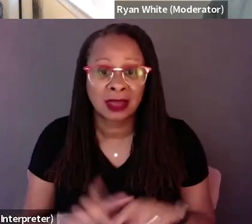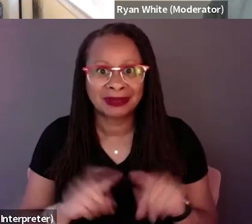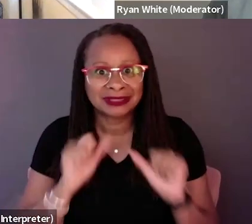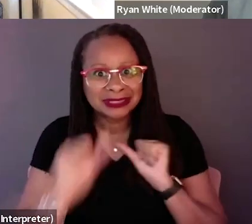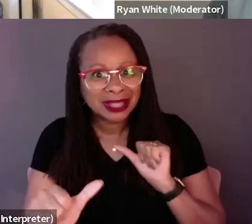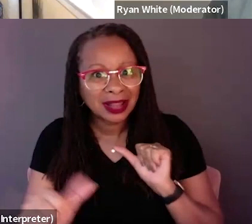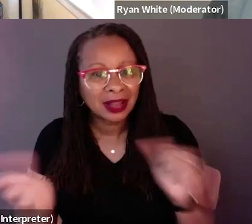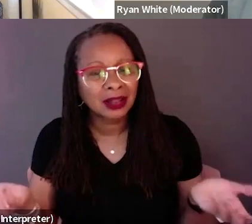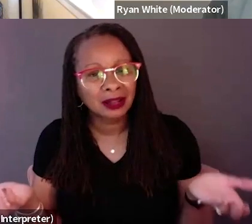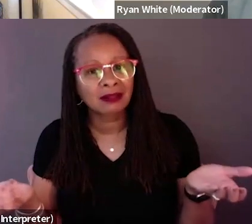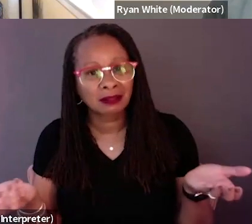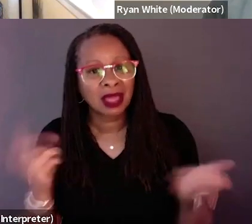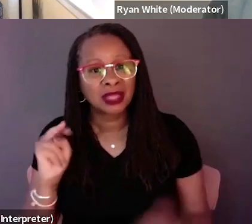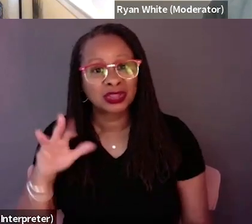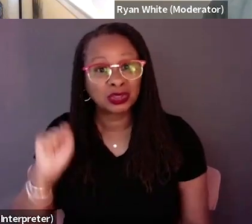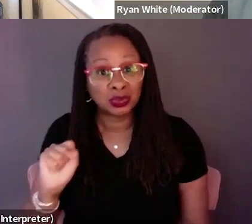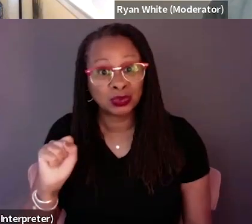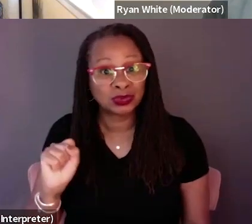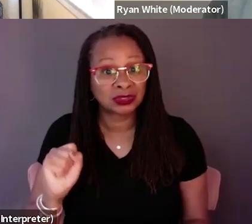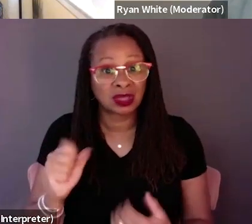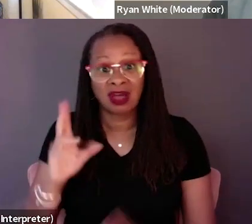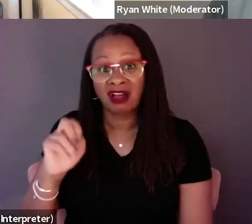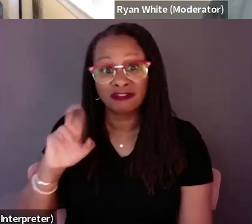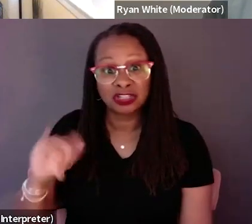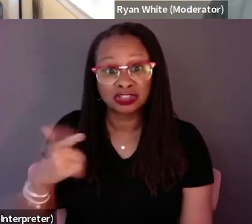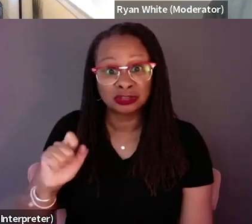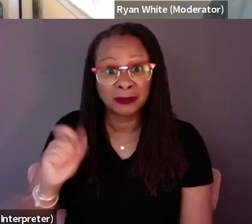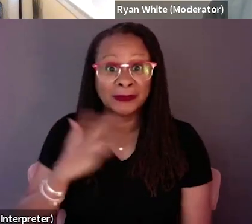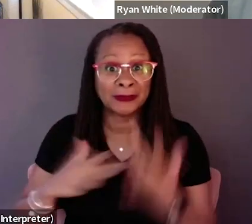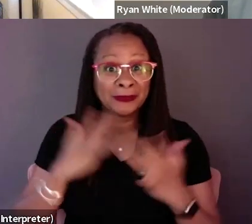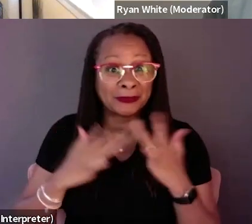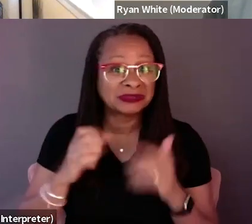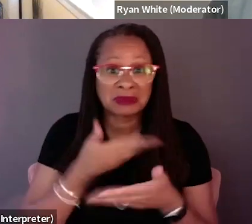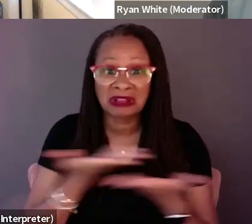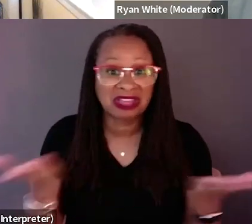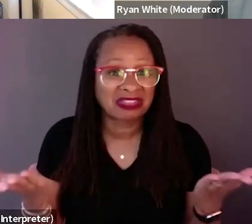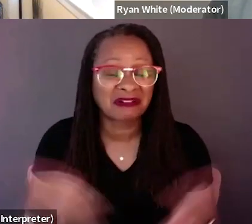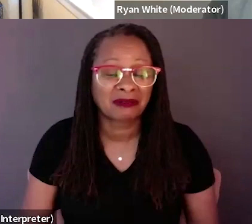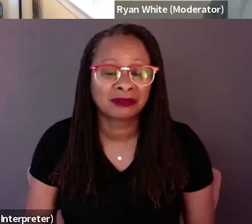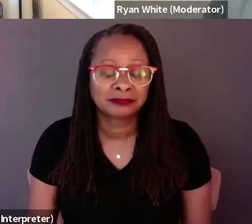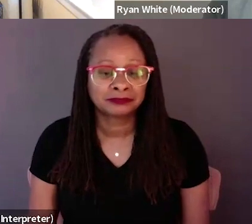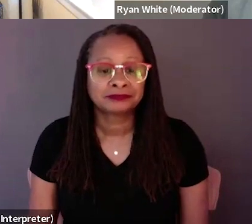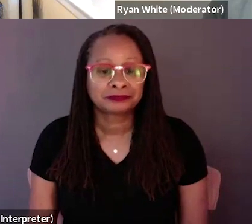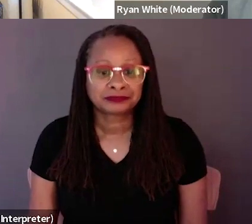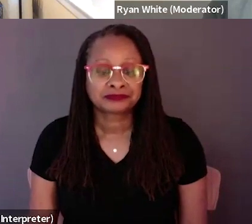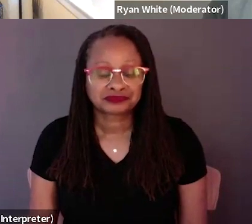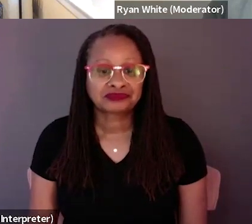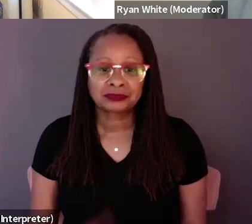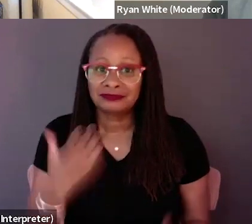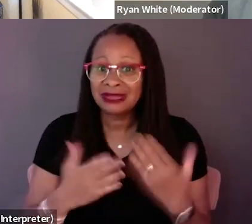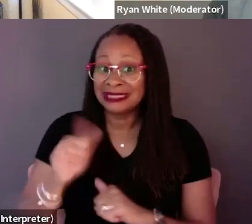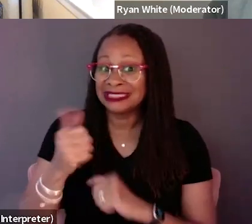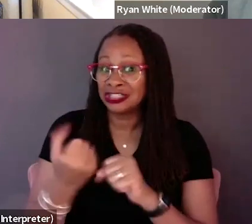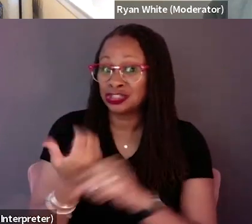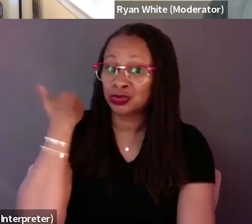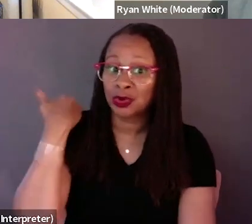yet the news coverage of it has really been so minimal. And, maybe 10